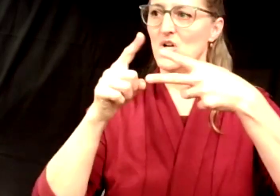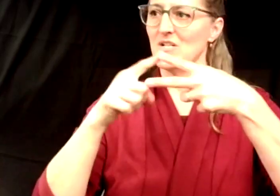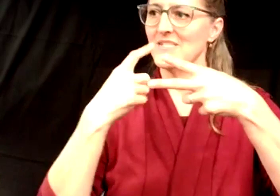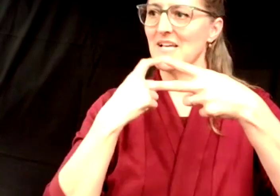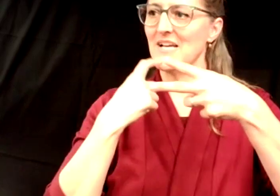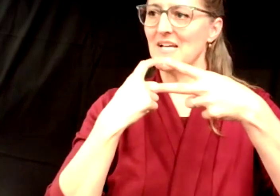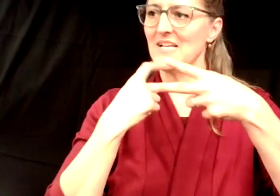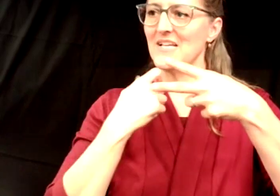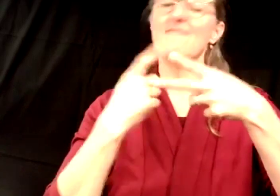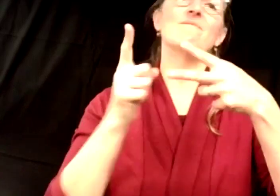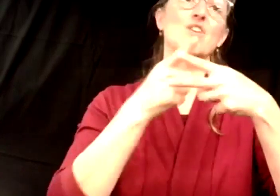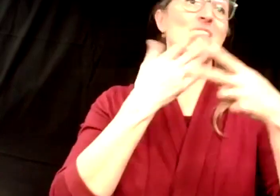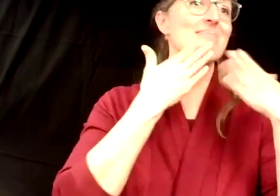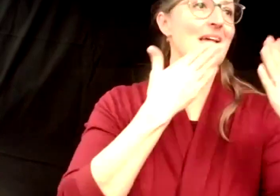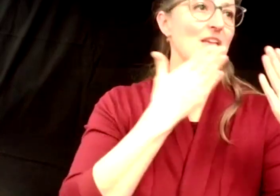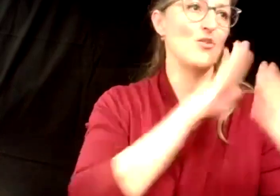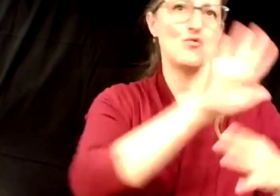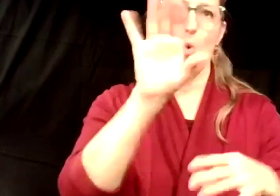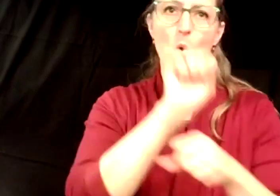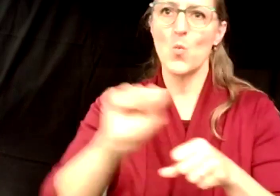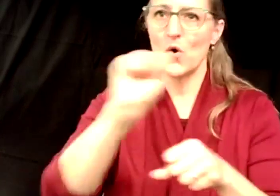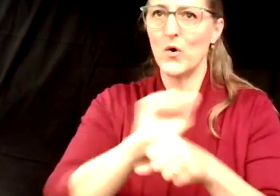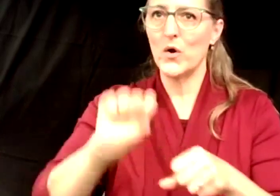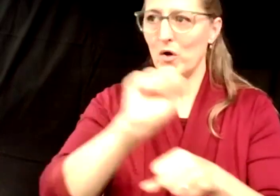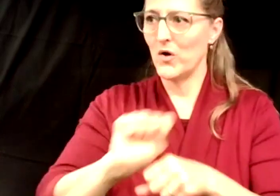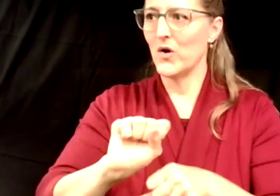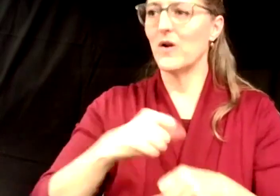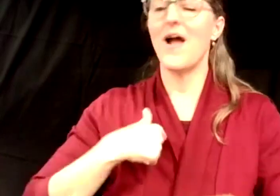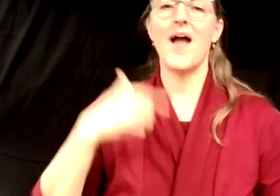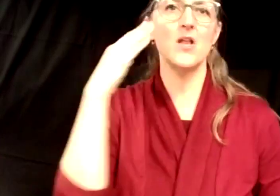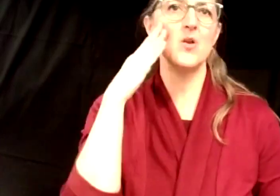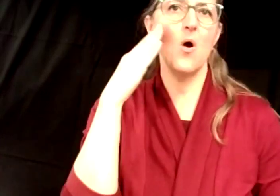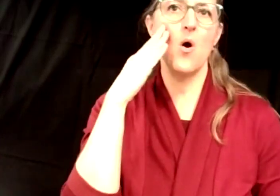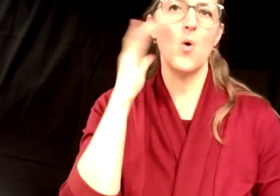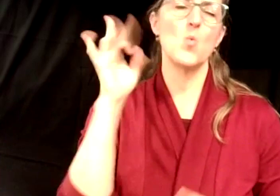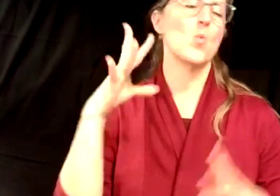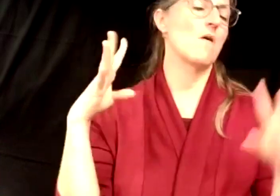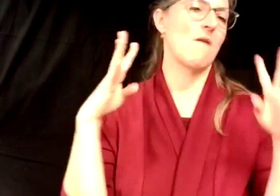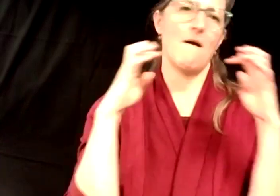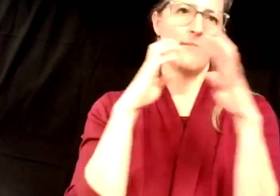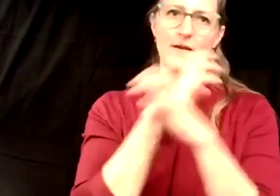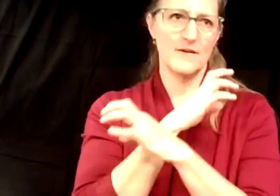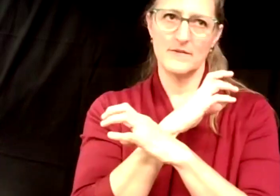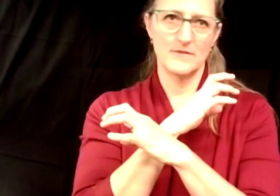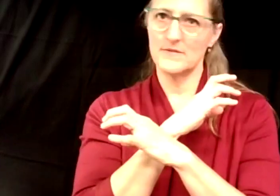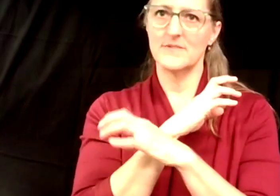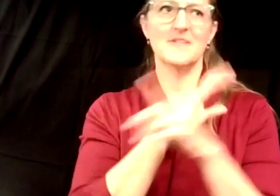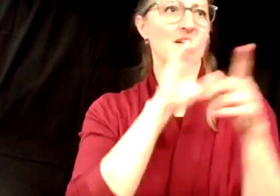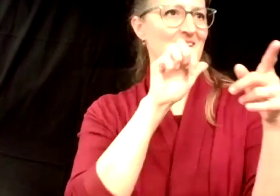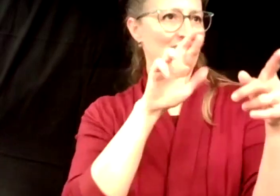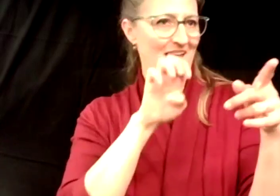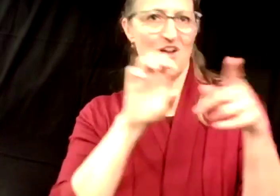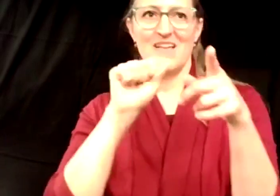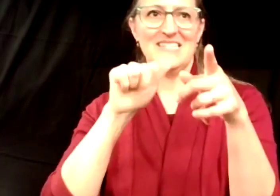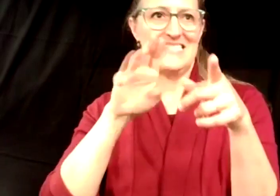with saying thank you all very much for your work. I know this is so complex and, you know, Carrie and Sammy and others must